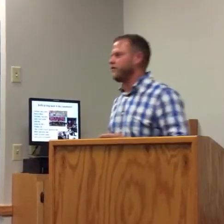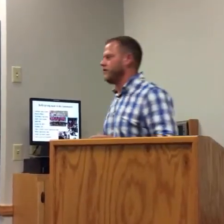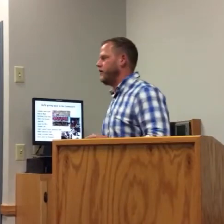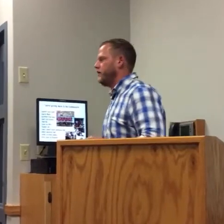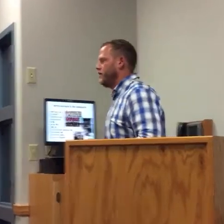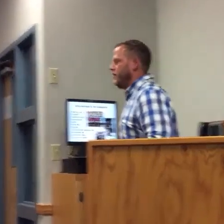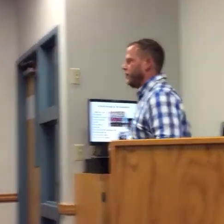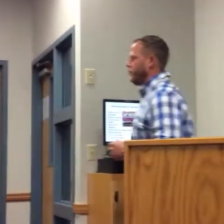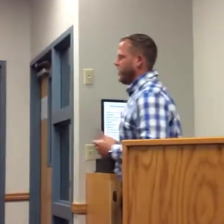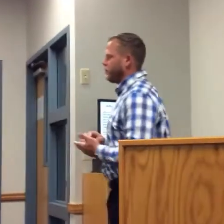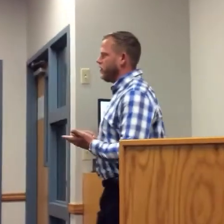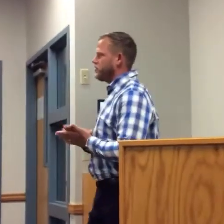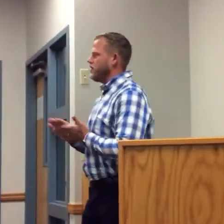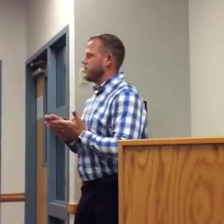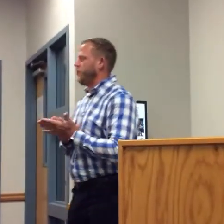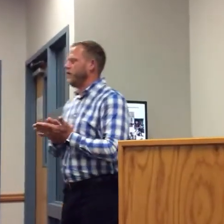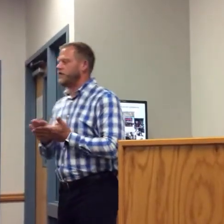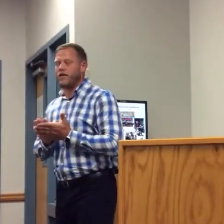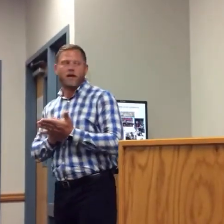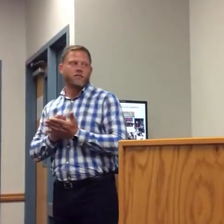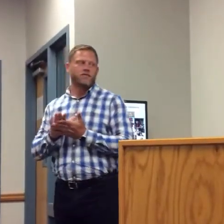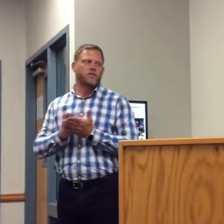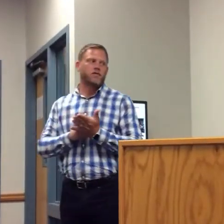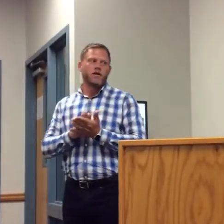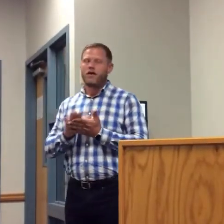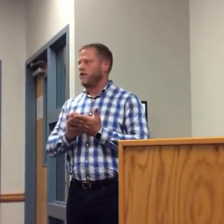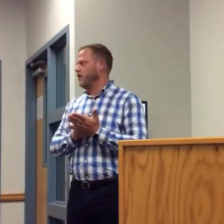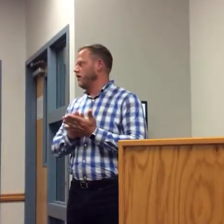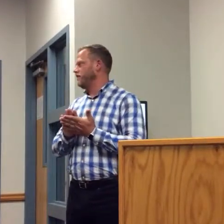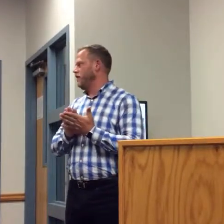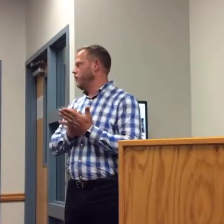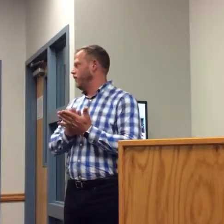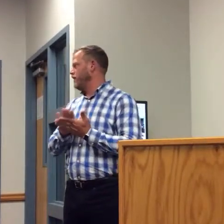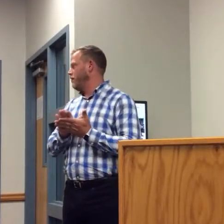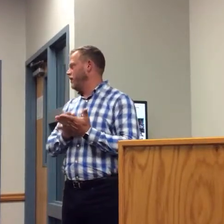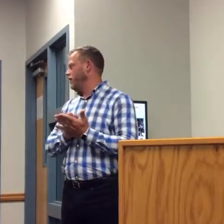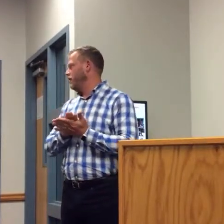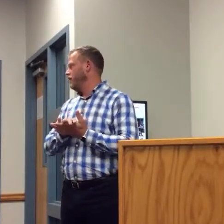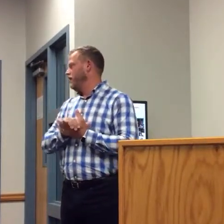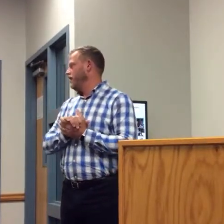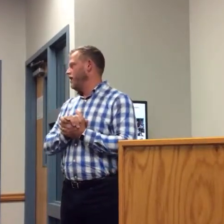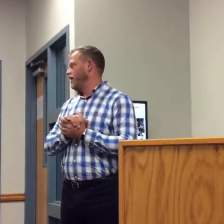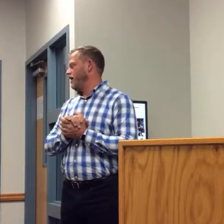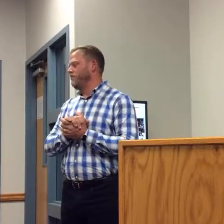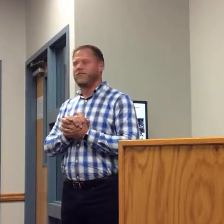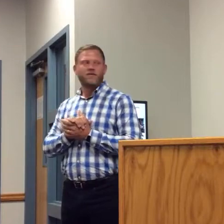City High Schools, we may as well change some of our team names to the Garden City Moving Company,